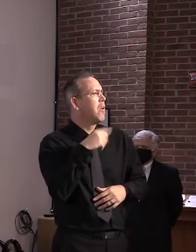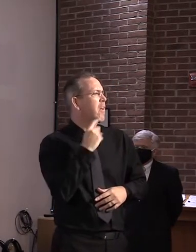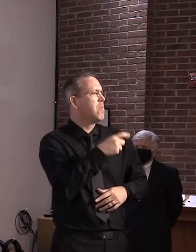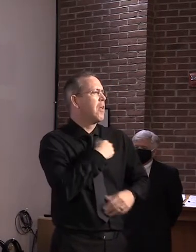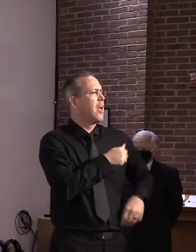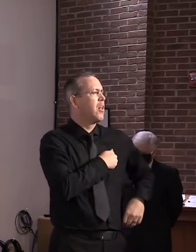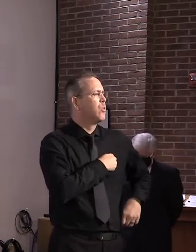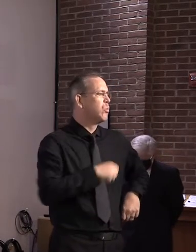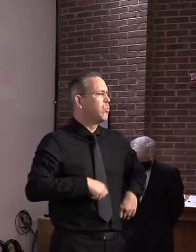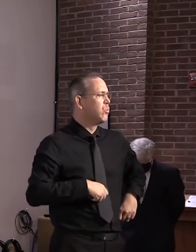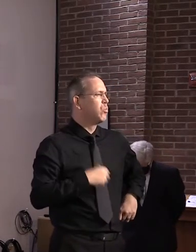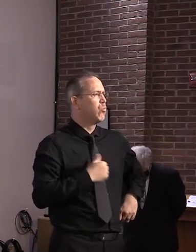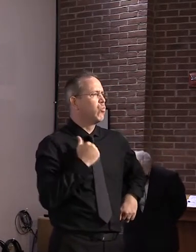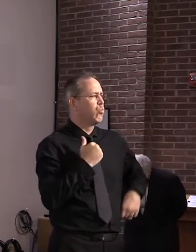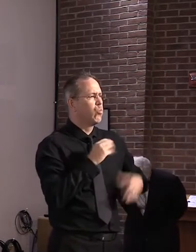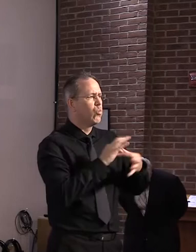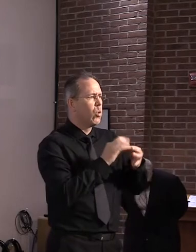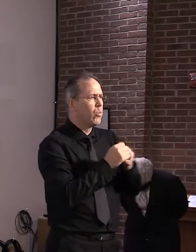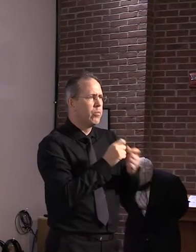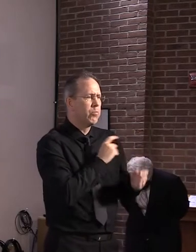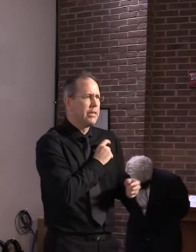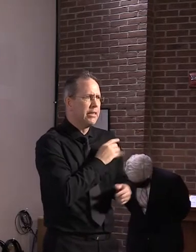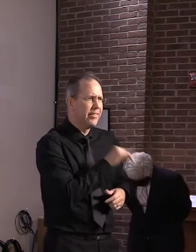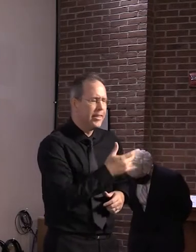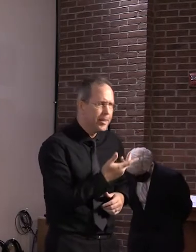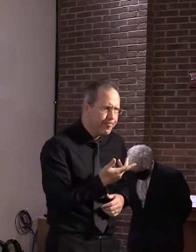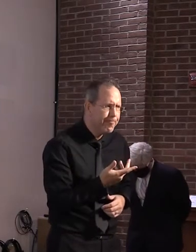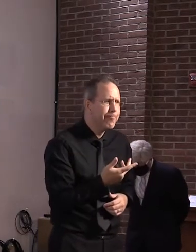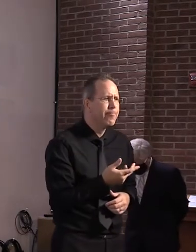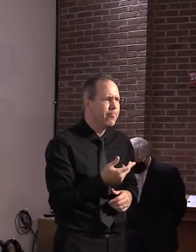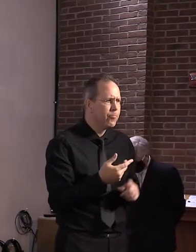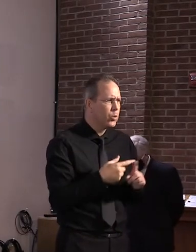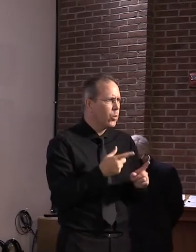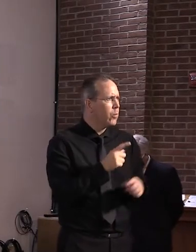state police. But they kept at it,